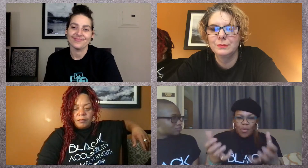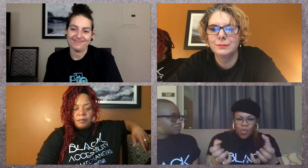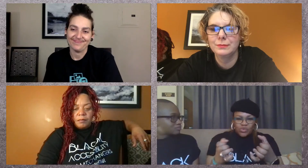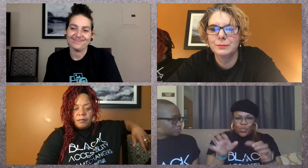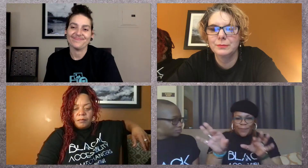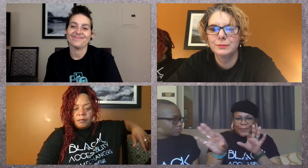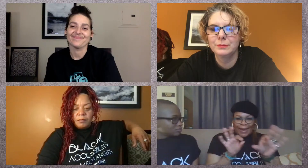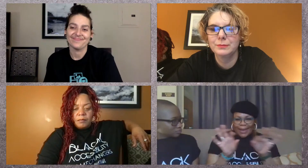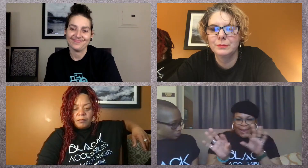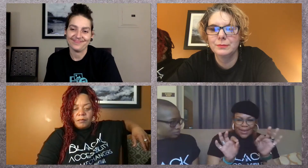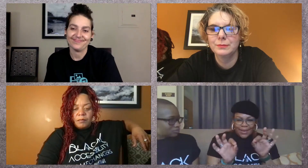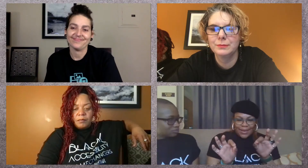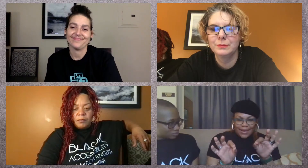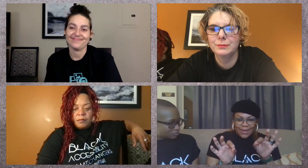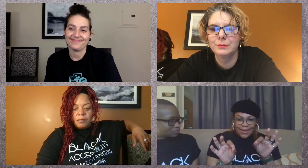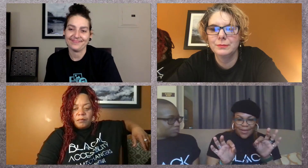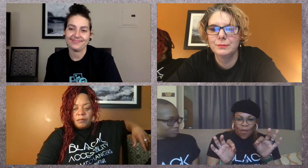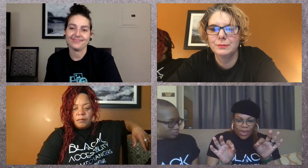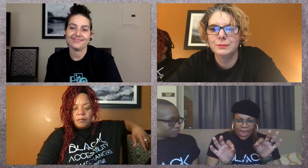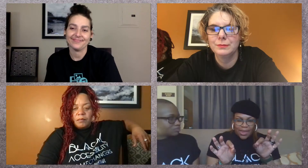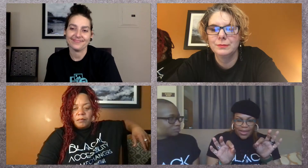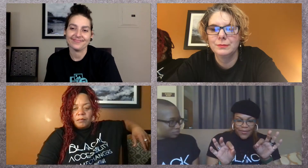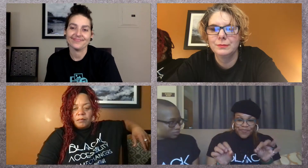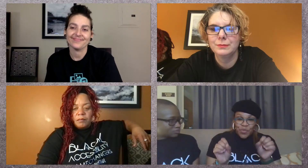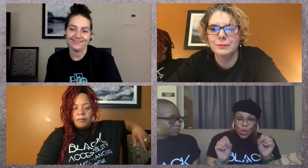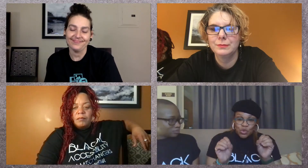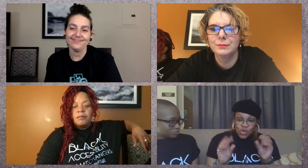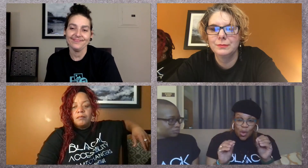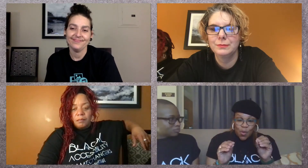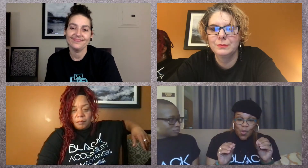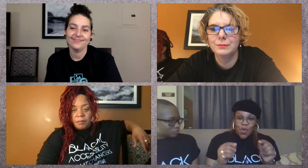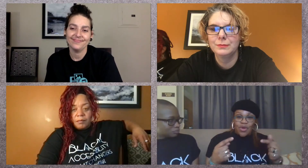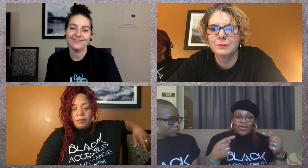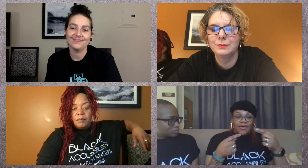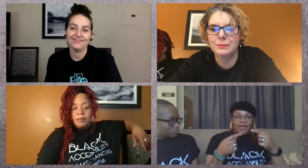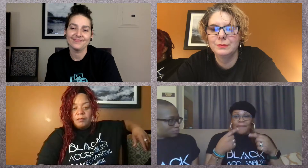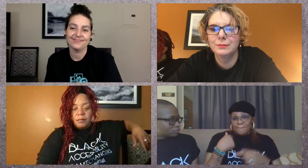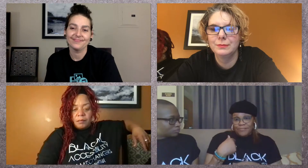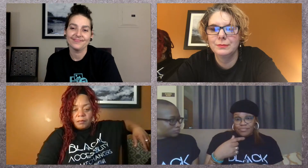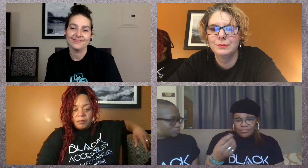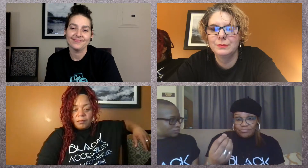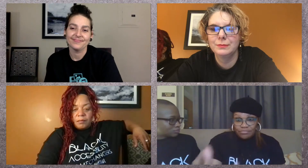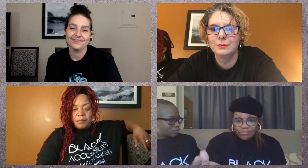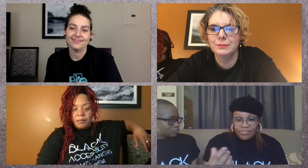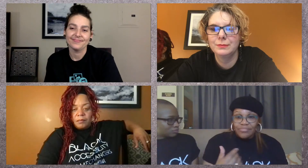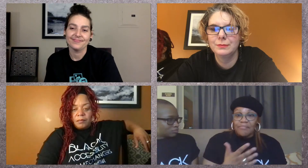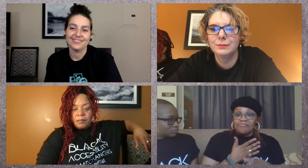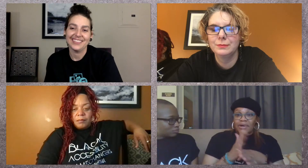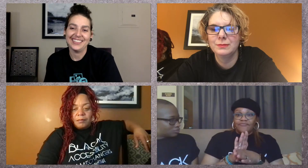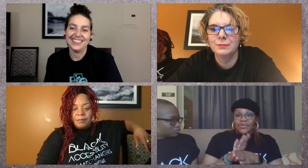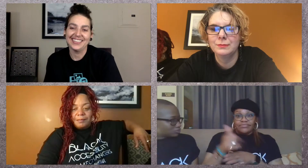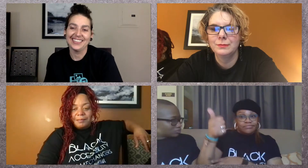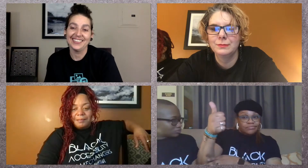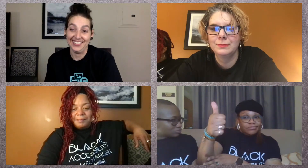type of content they want, the type of films that they want, you know, the ones that they want to pick. So,